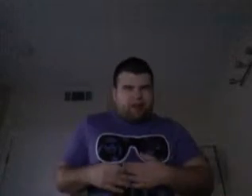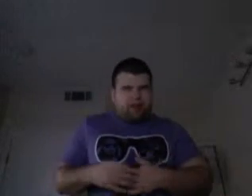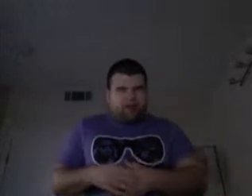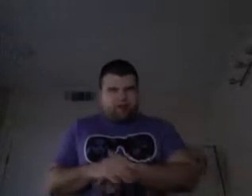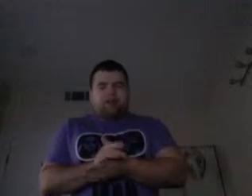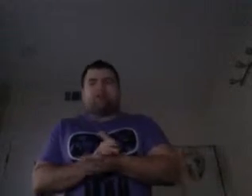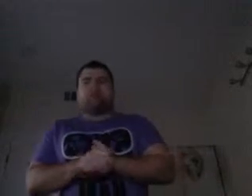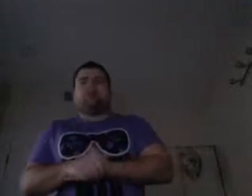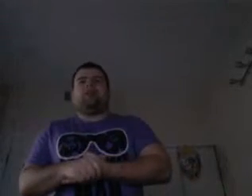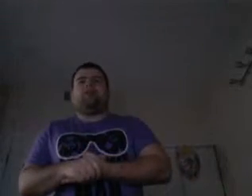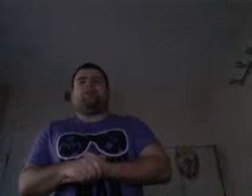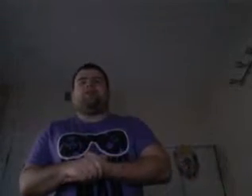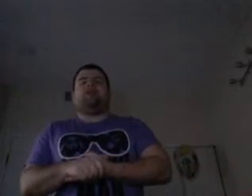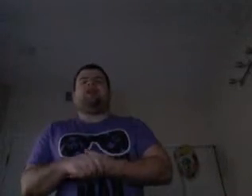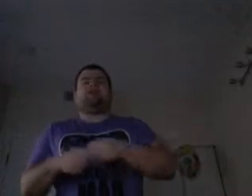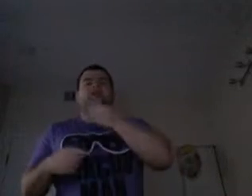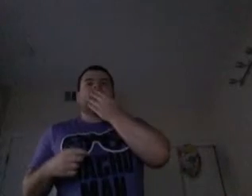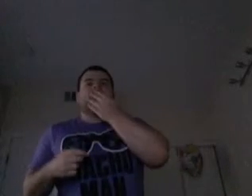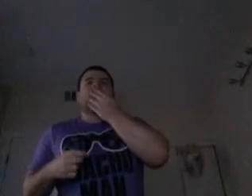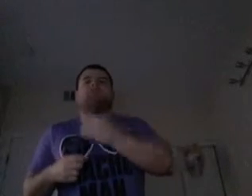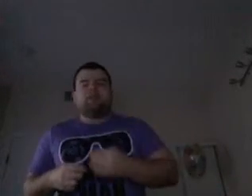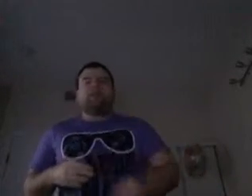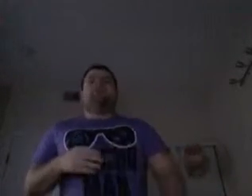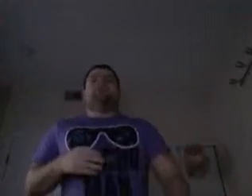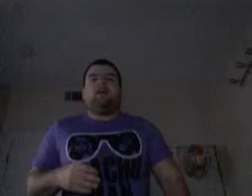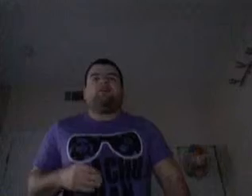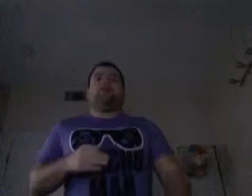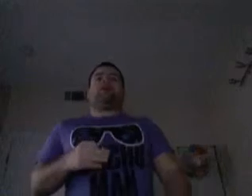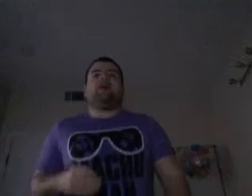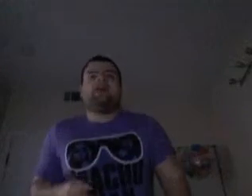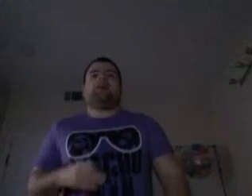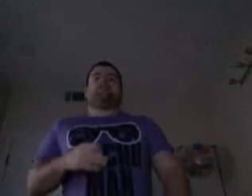defined. They're funny when you're angry. I'm a liar.